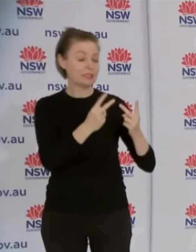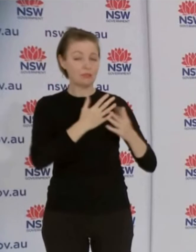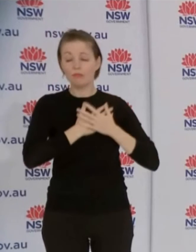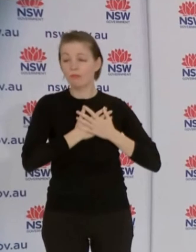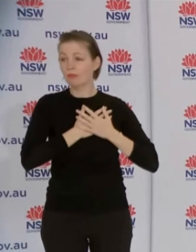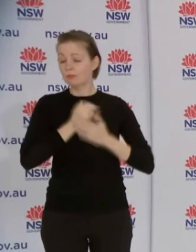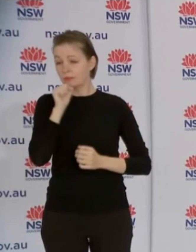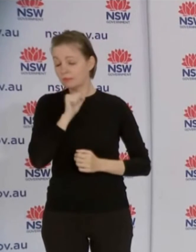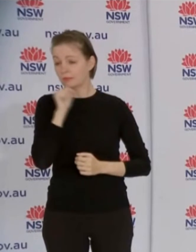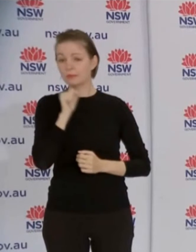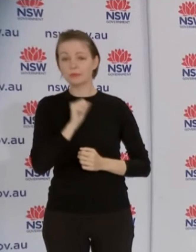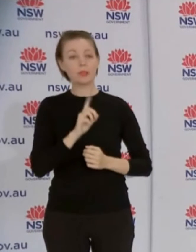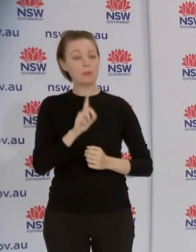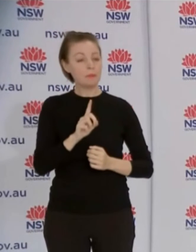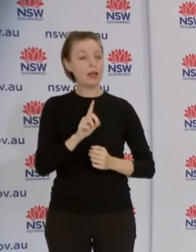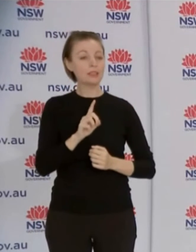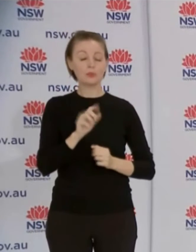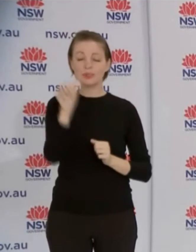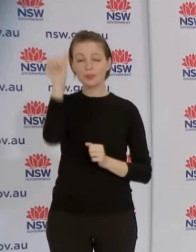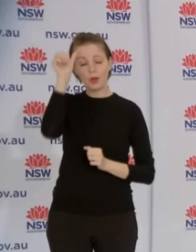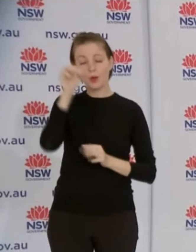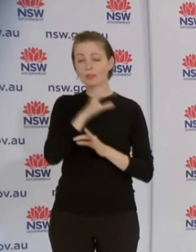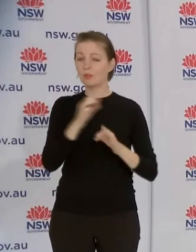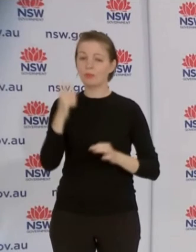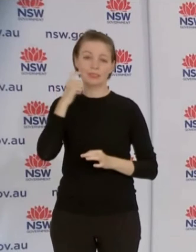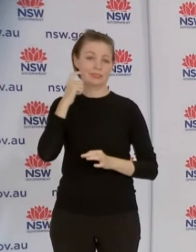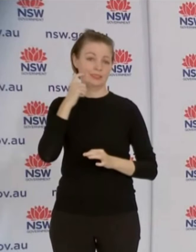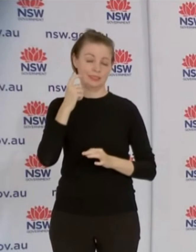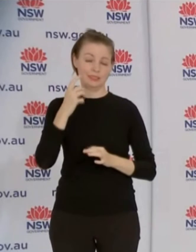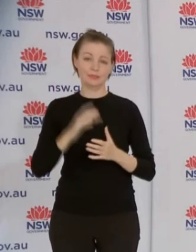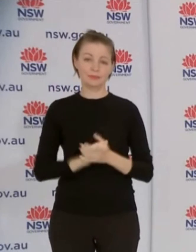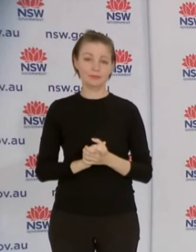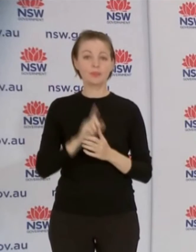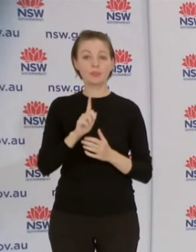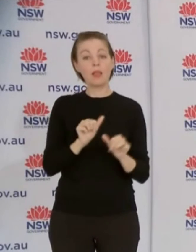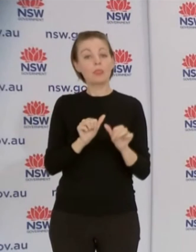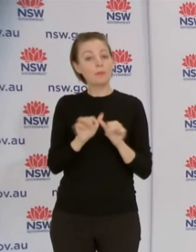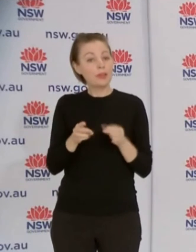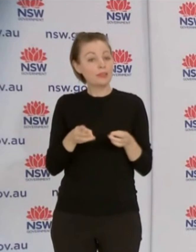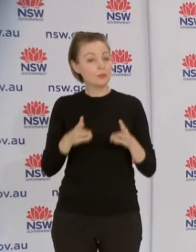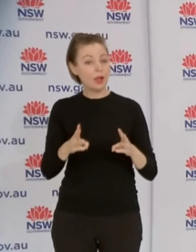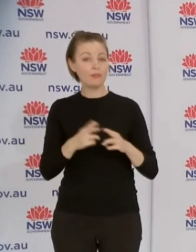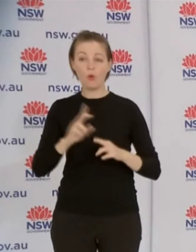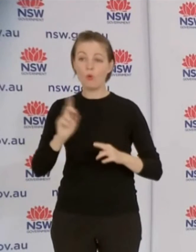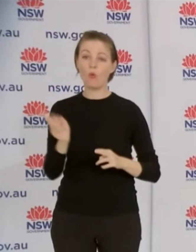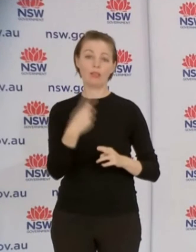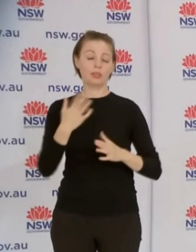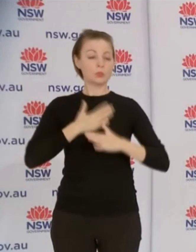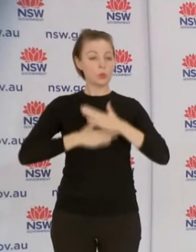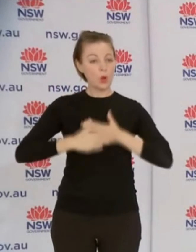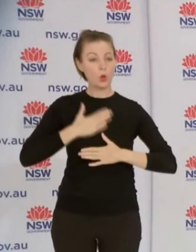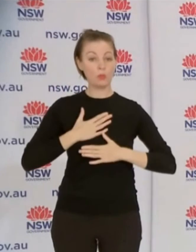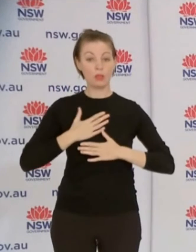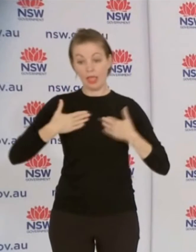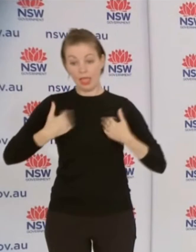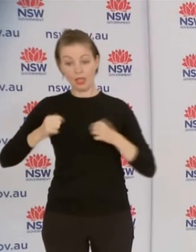know it's not any secret that the best way for us to cope in relation to our health system, but